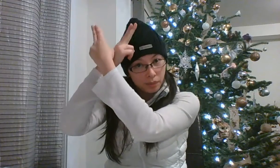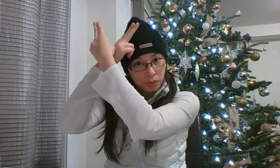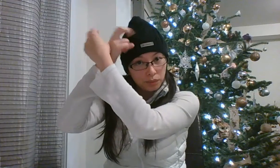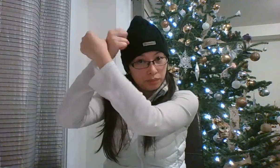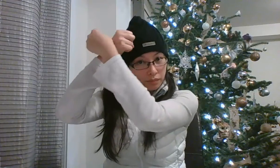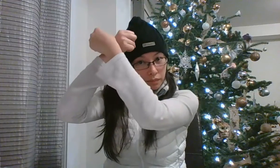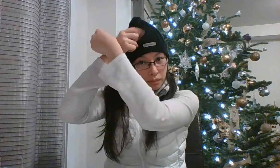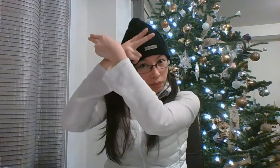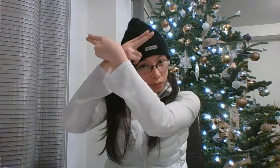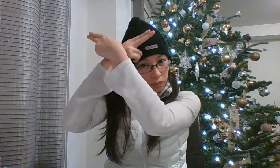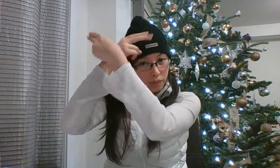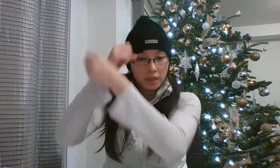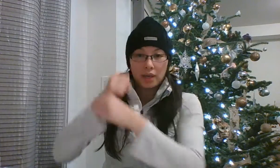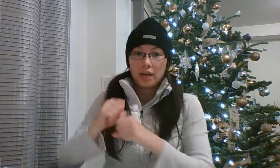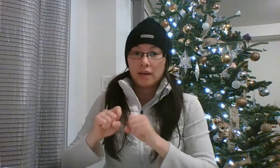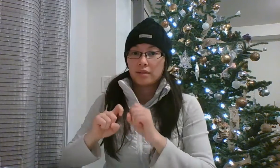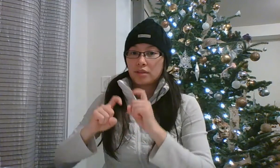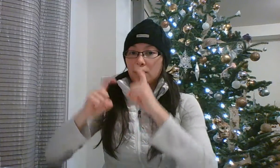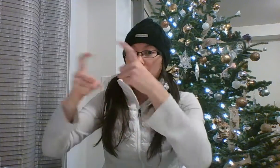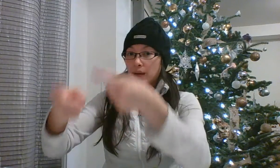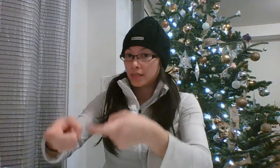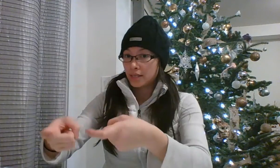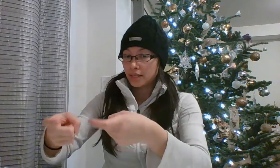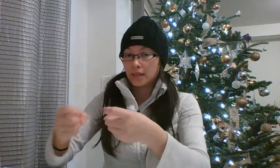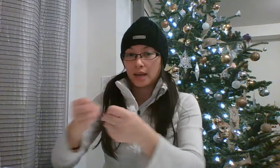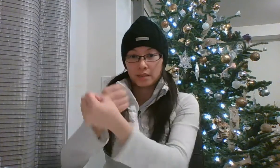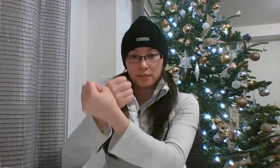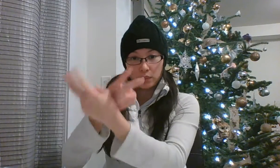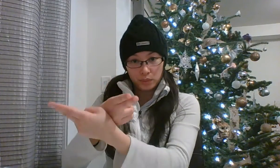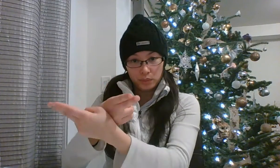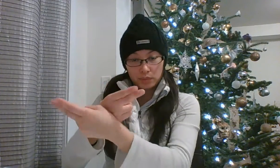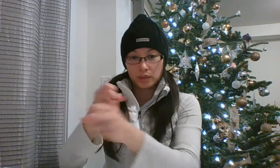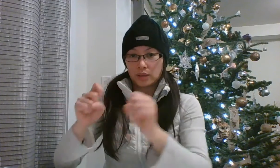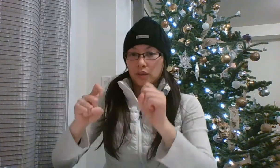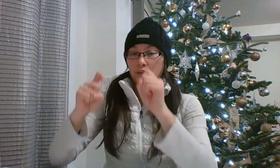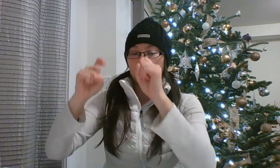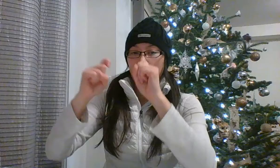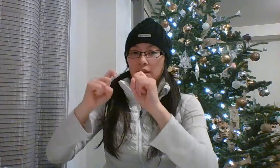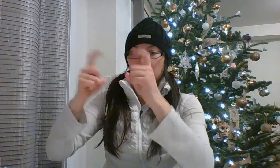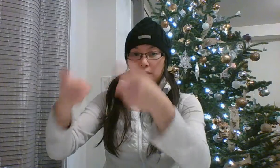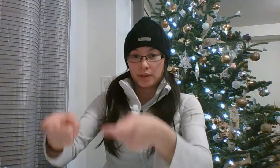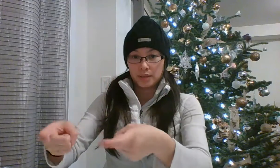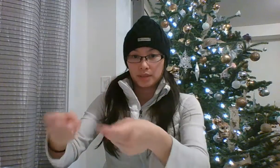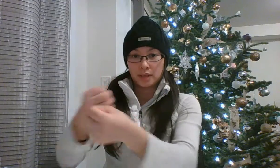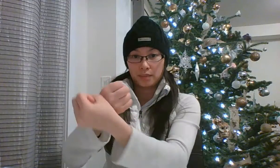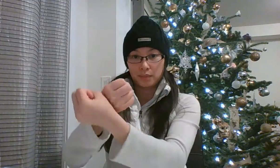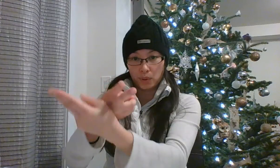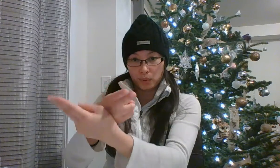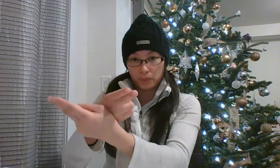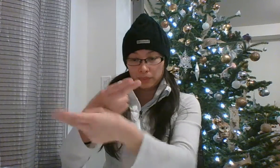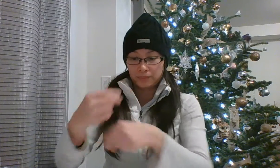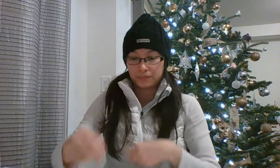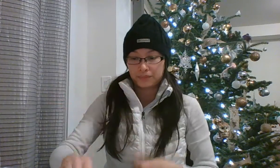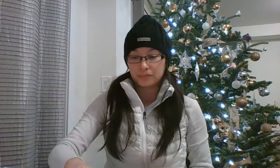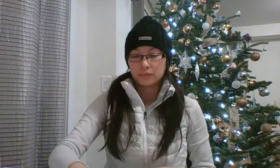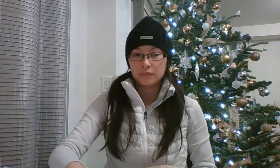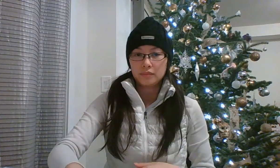bow, bow. If it's your present that has a bow, then you go sign present and bow.